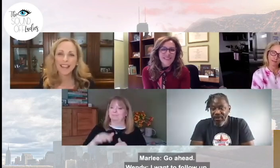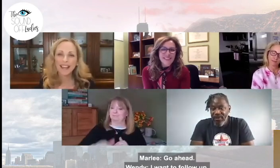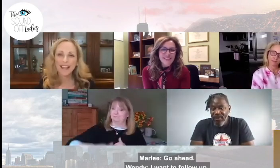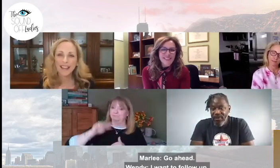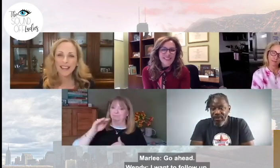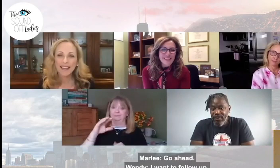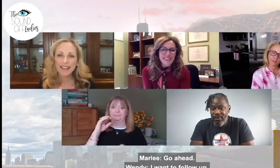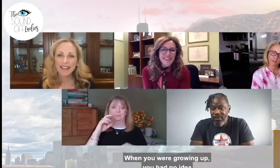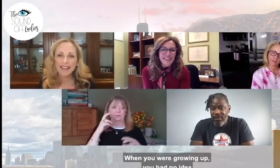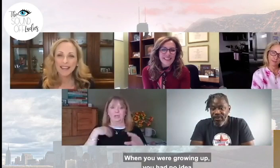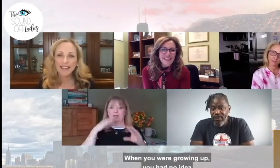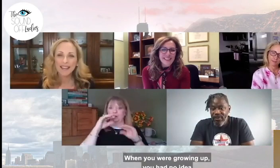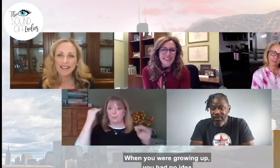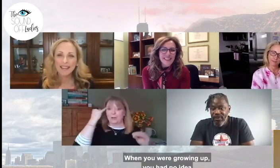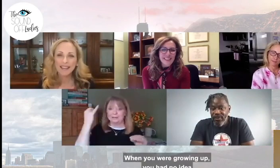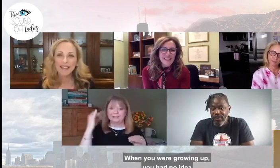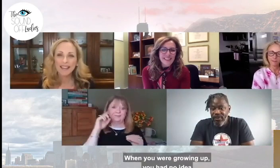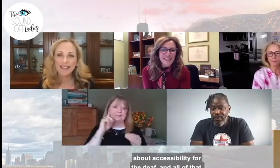And one follow-up question. When you were growing up